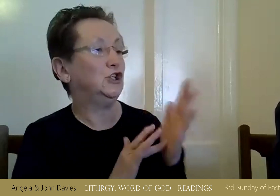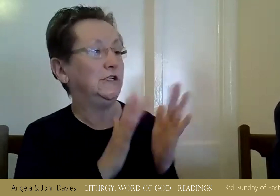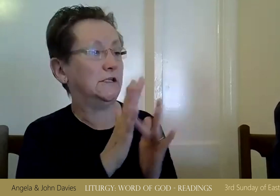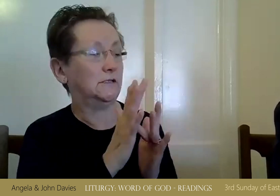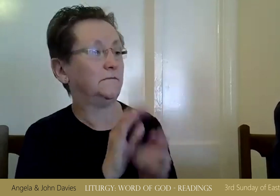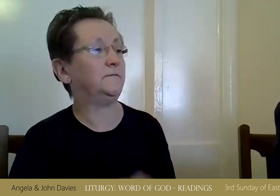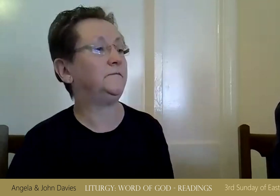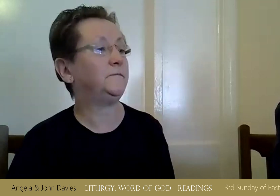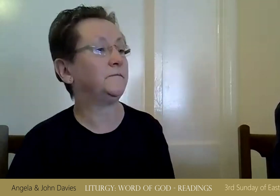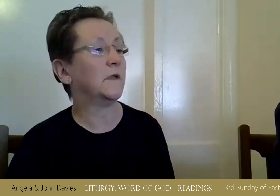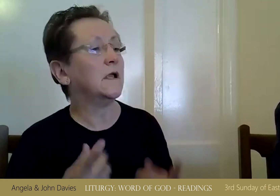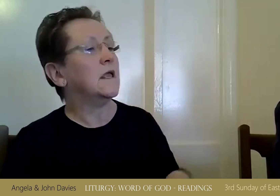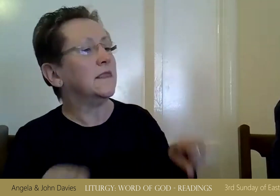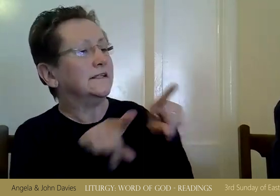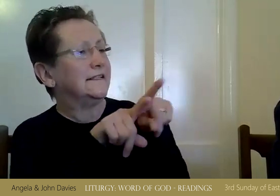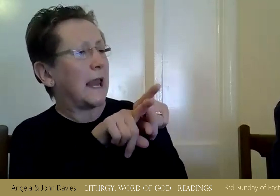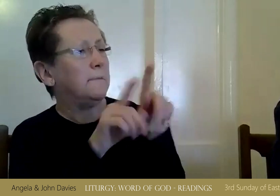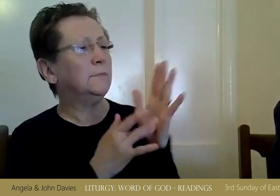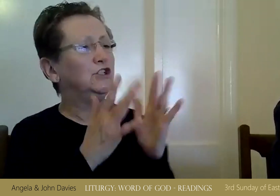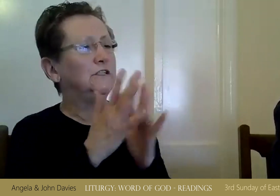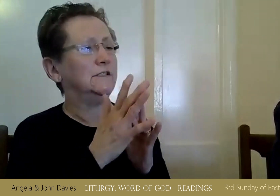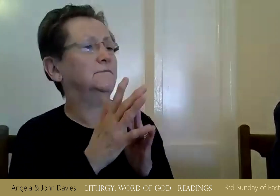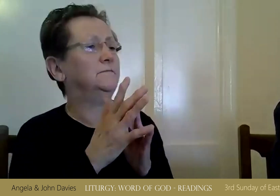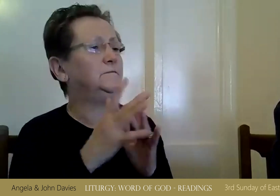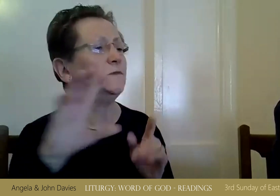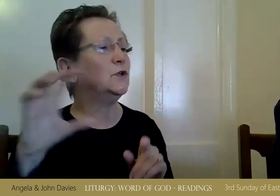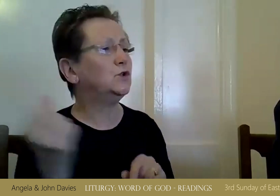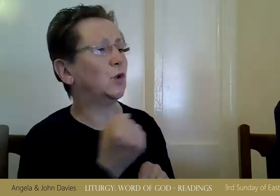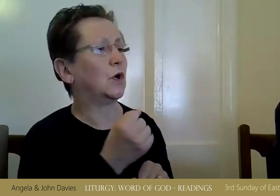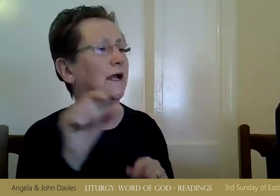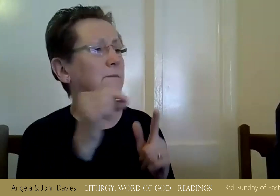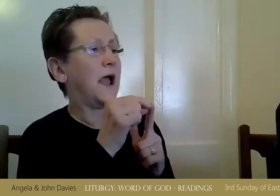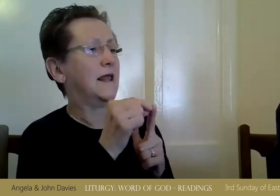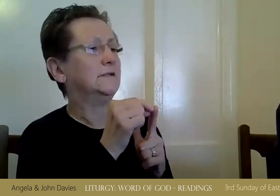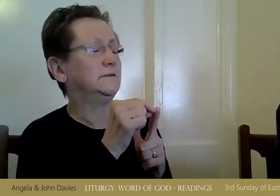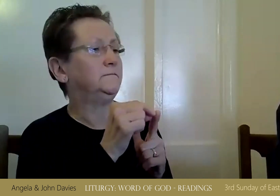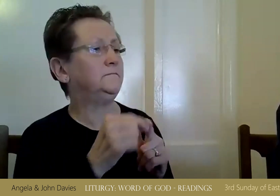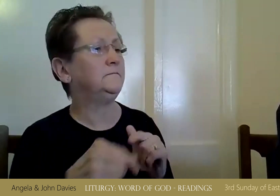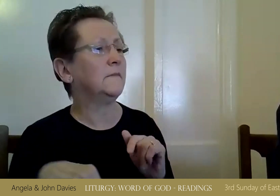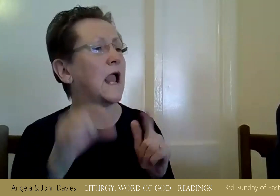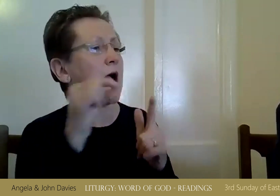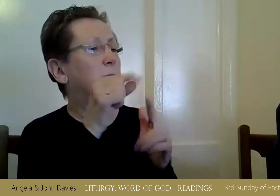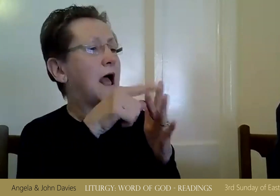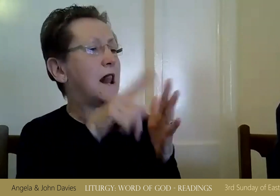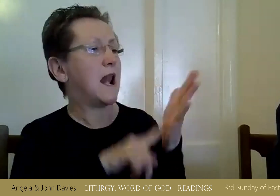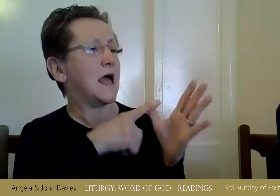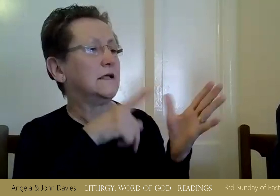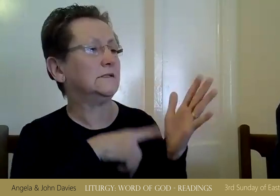Jesus. This same Jesus you took to Pilate, and Pilate